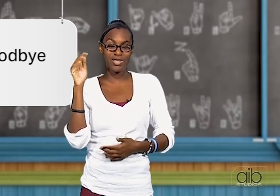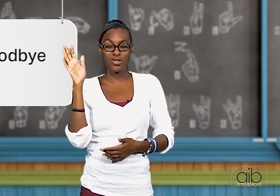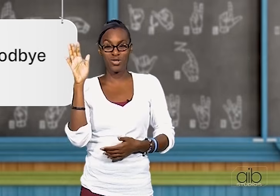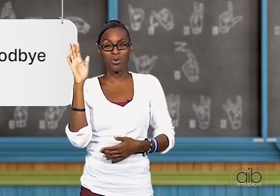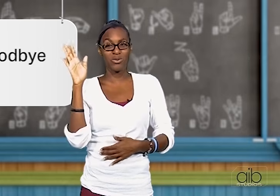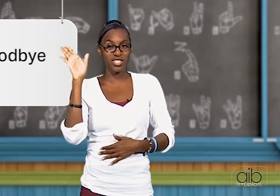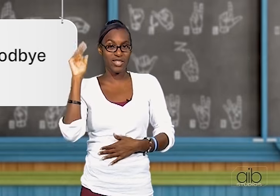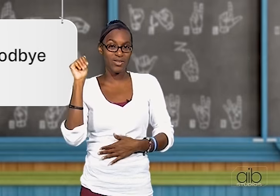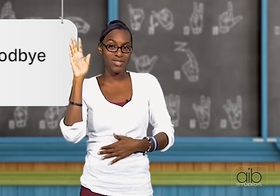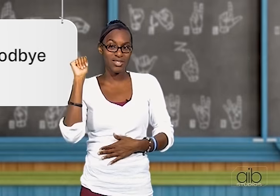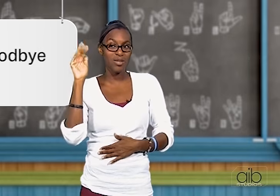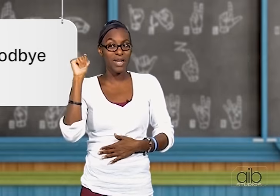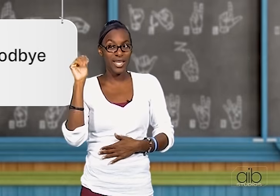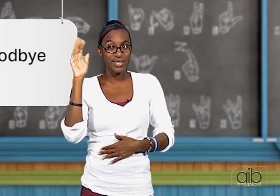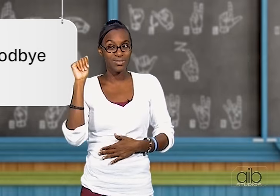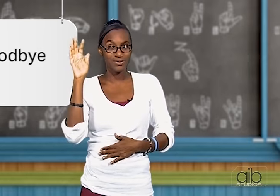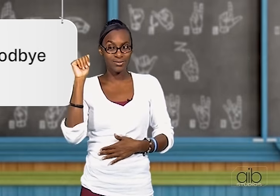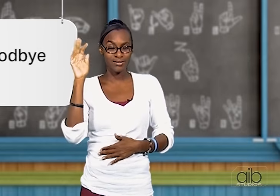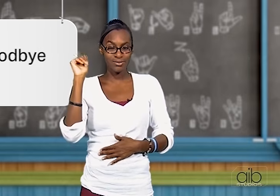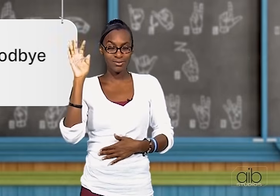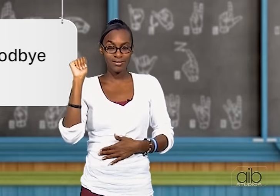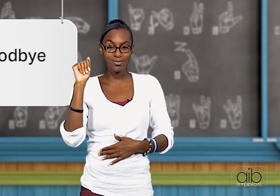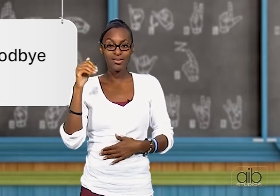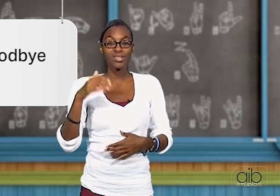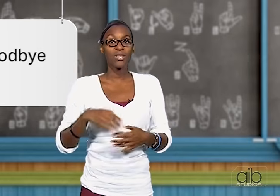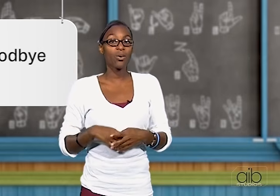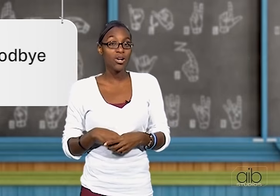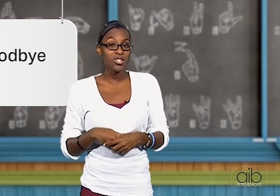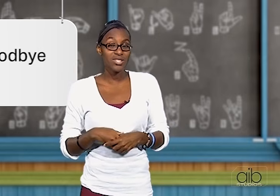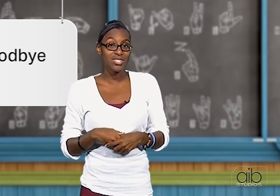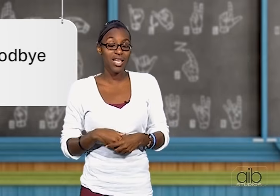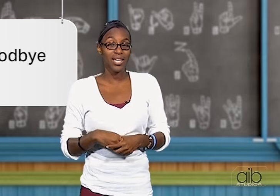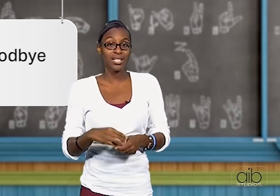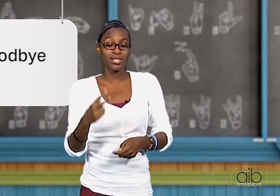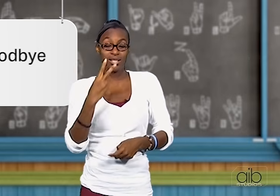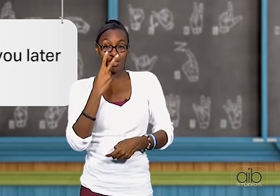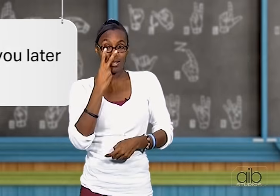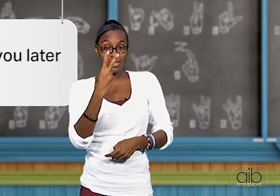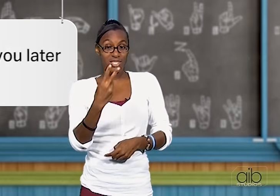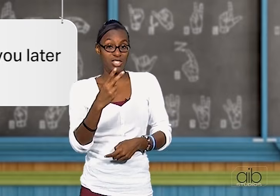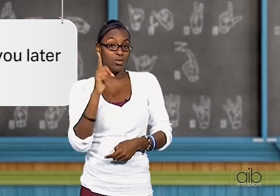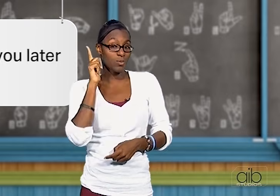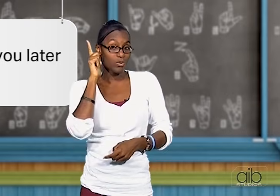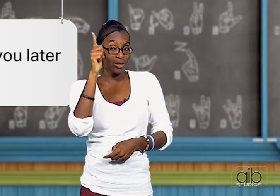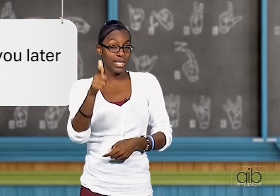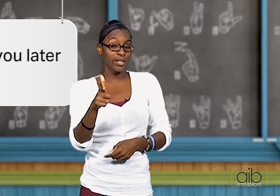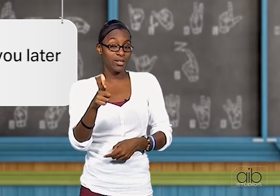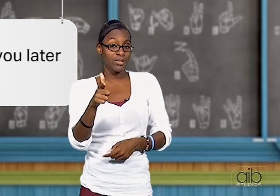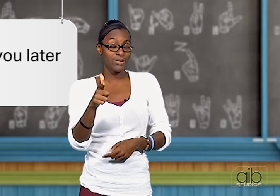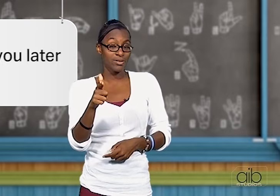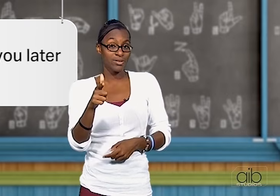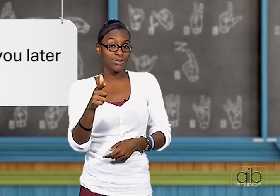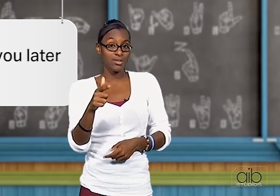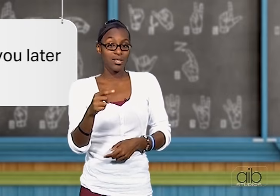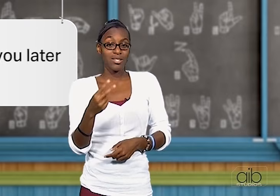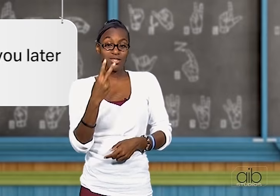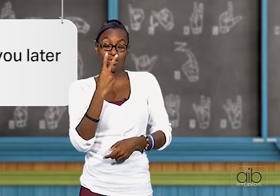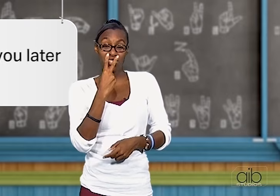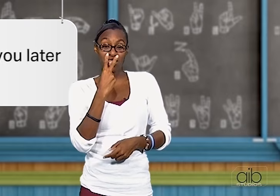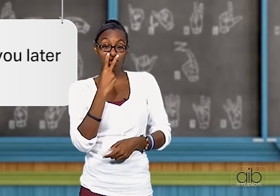use their motor skills. Goodbye. Or you can sign see you later. So it's the same sign